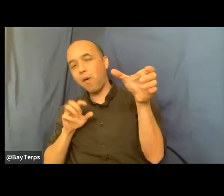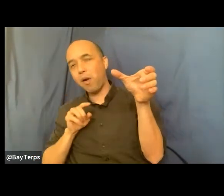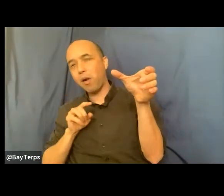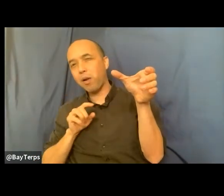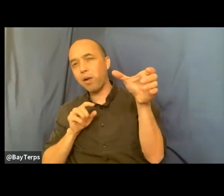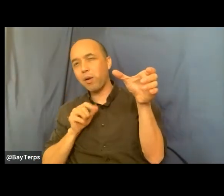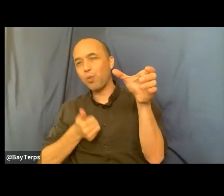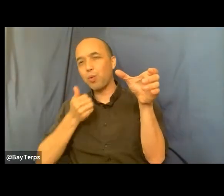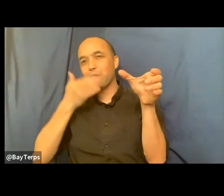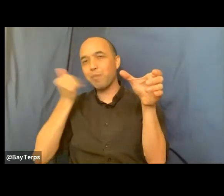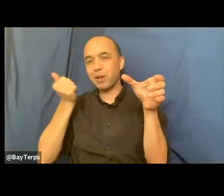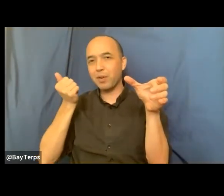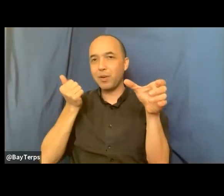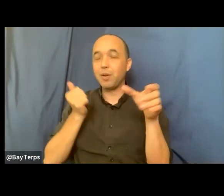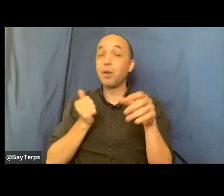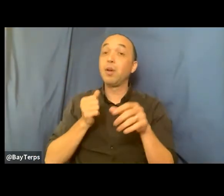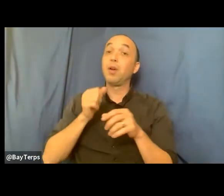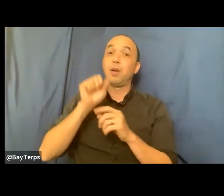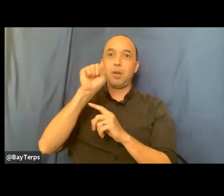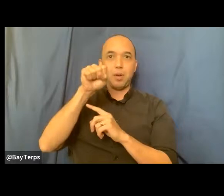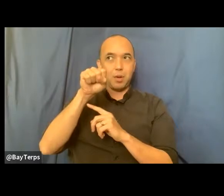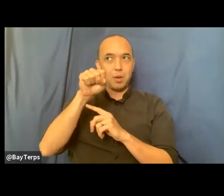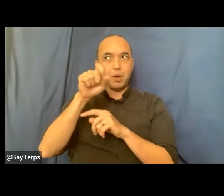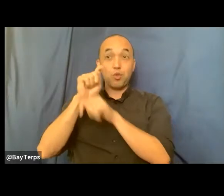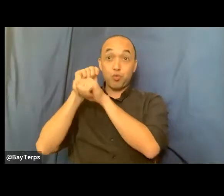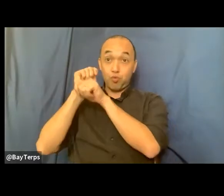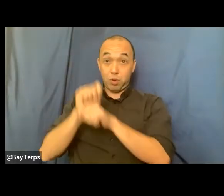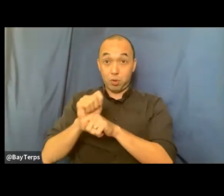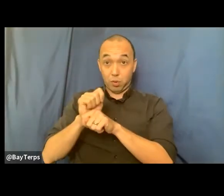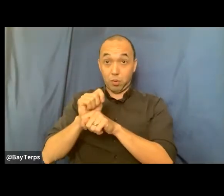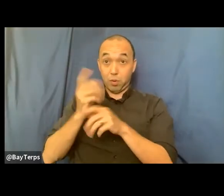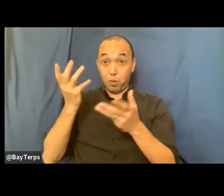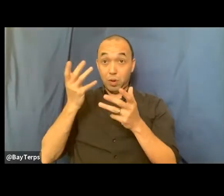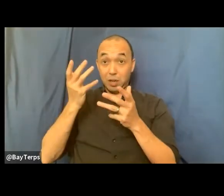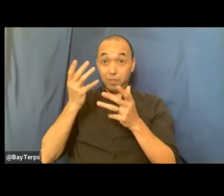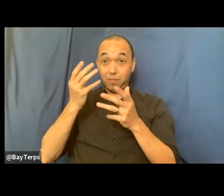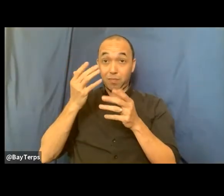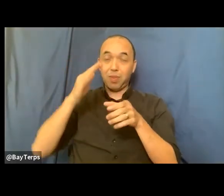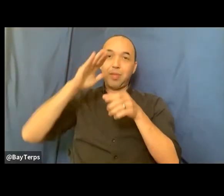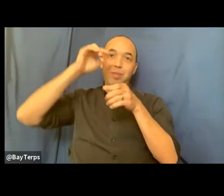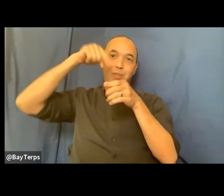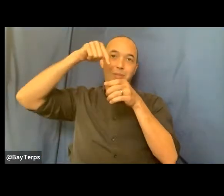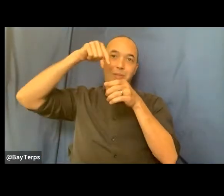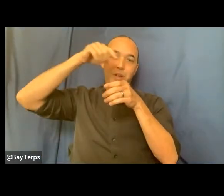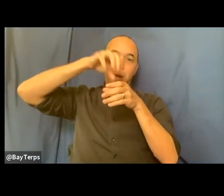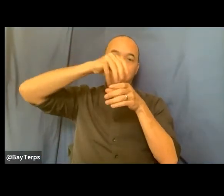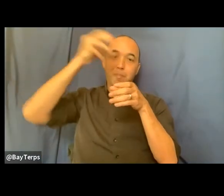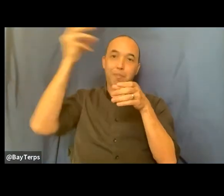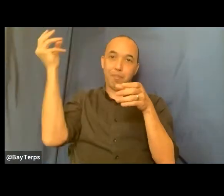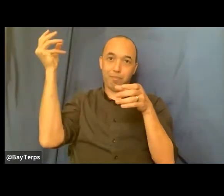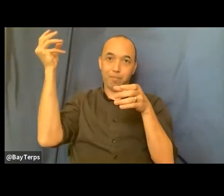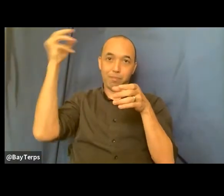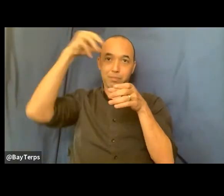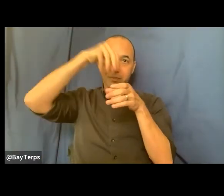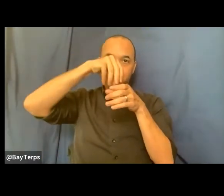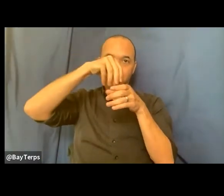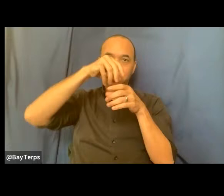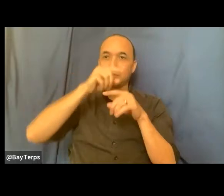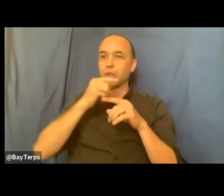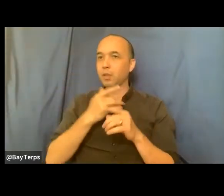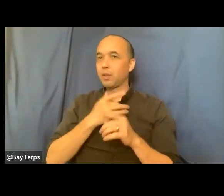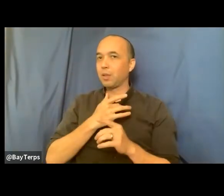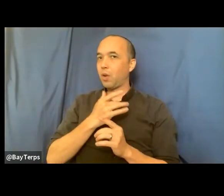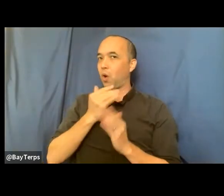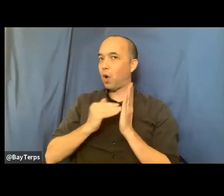to open a pumpkin because the traditional jack-o'-lantern gets opened at the top, but we often don't do this